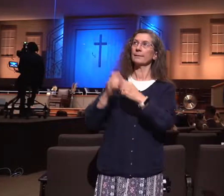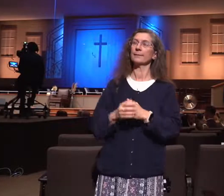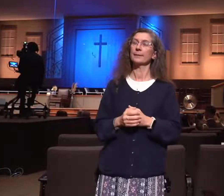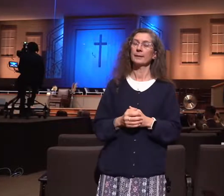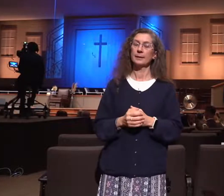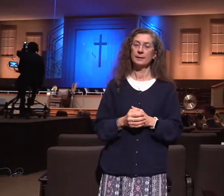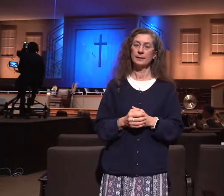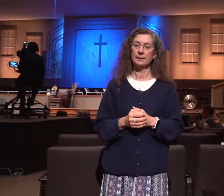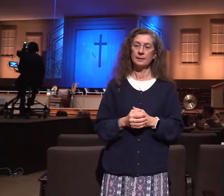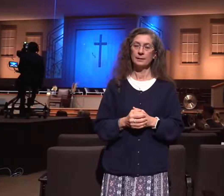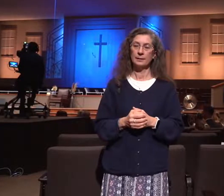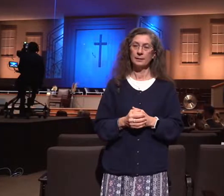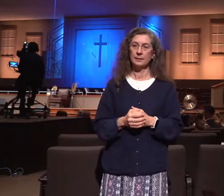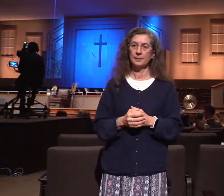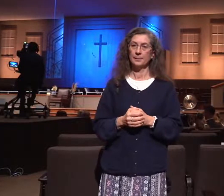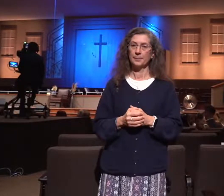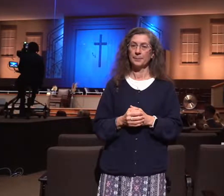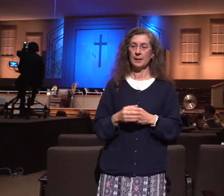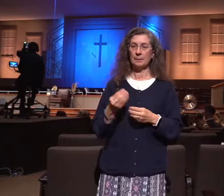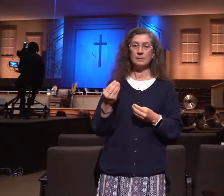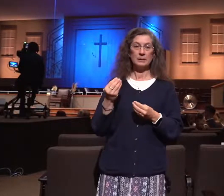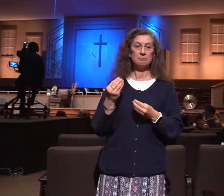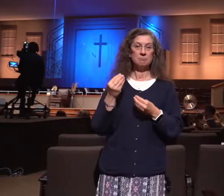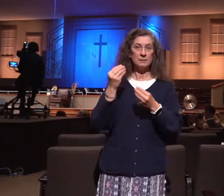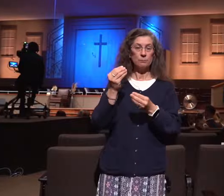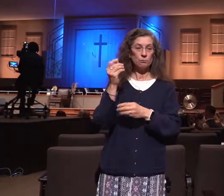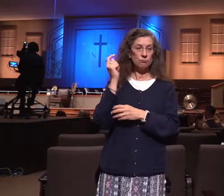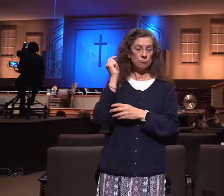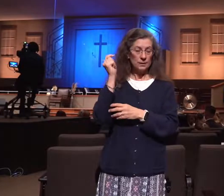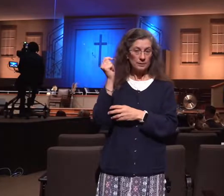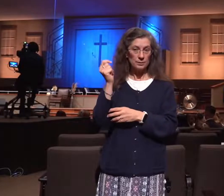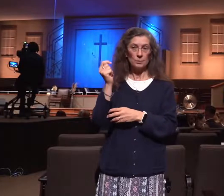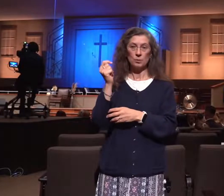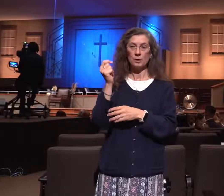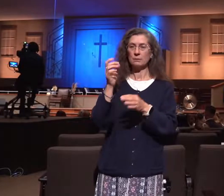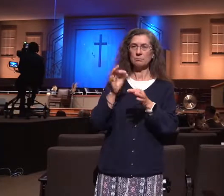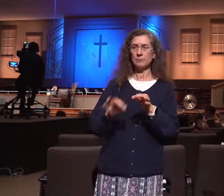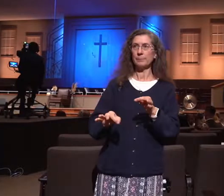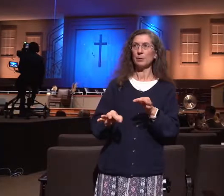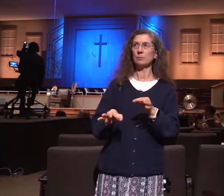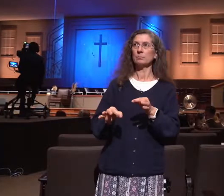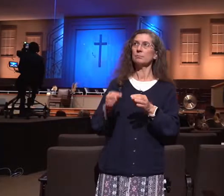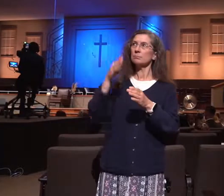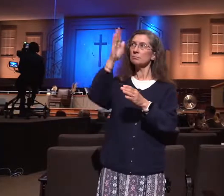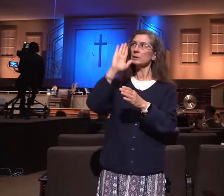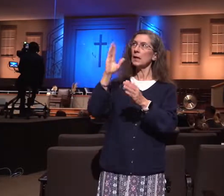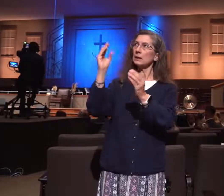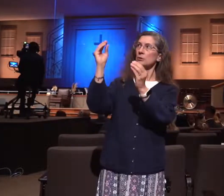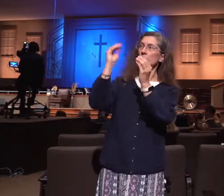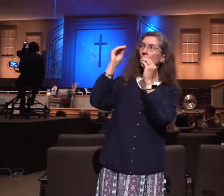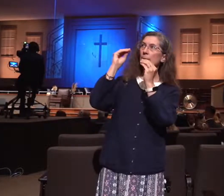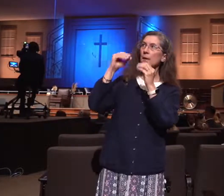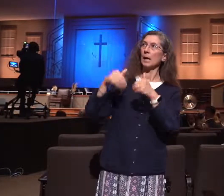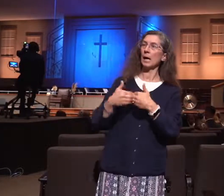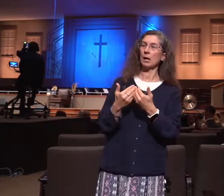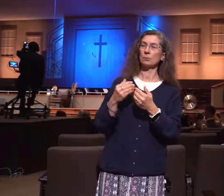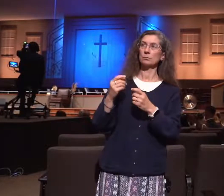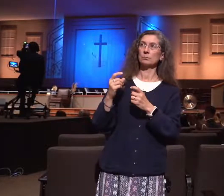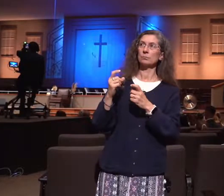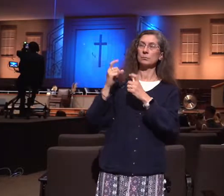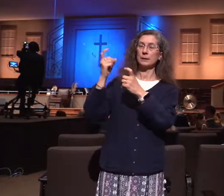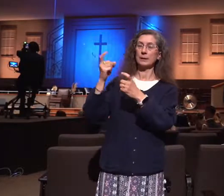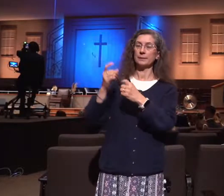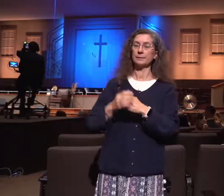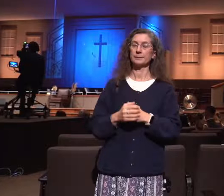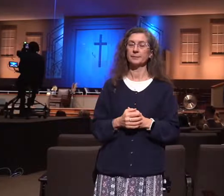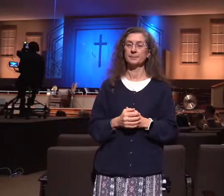Now, I'm going to give you a simple testimony of how God taught me to give. And by the way, I